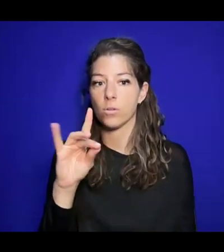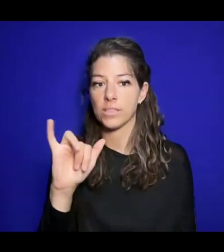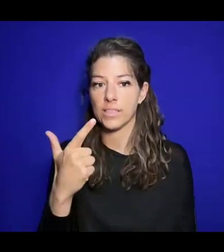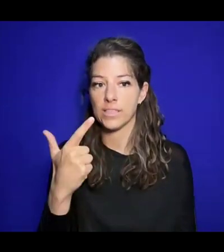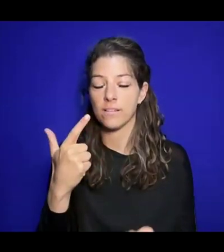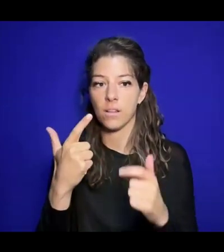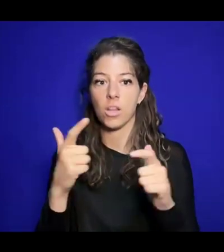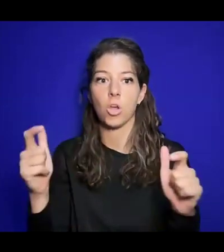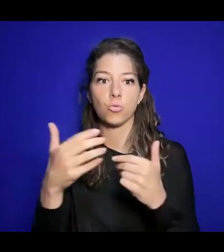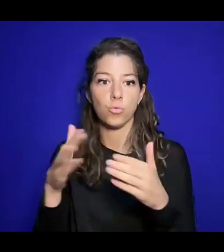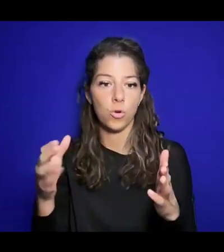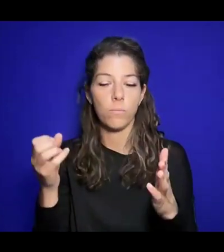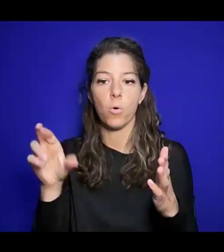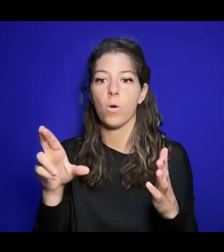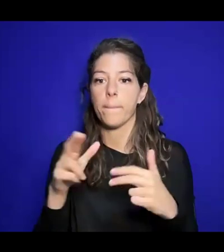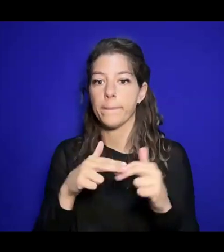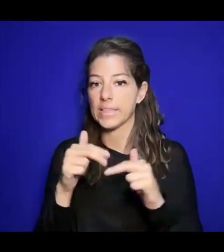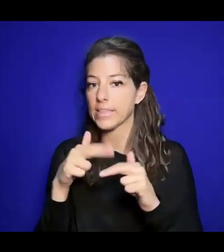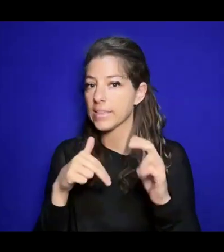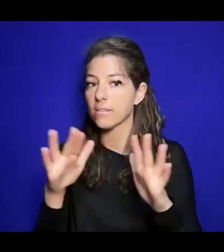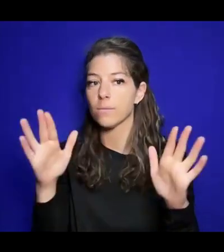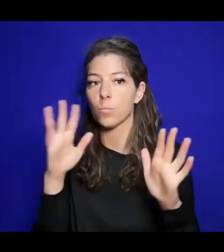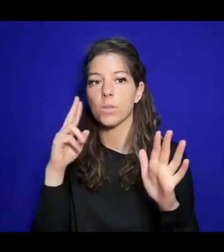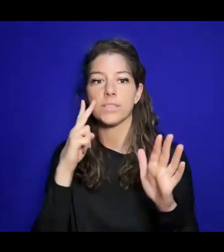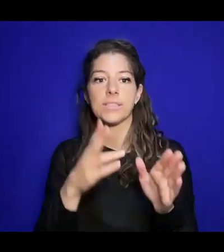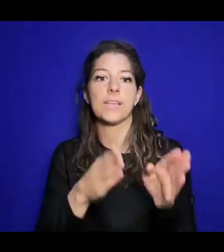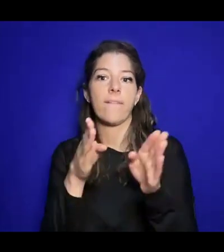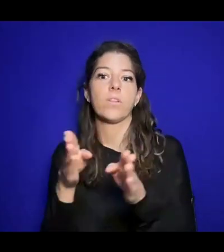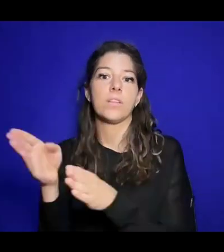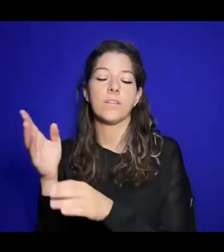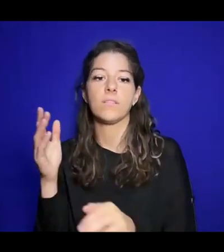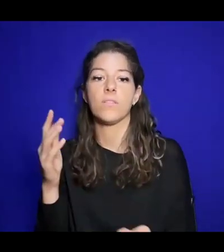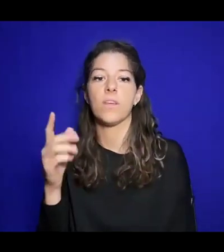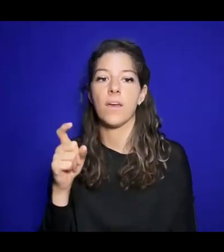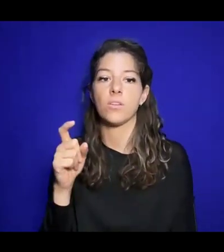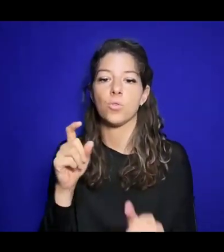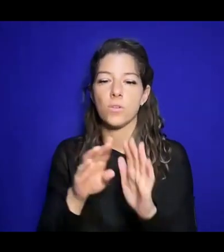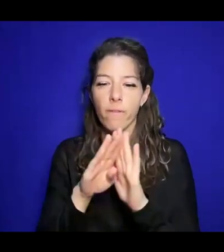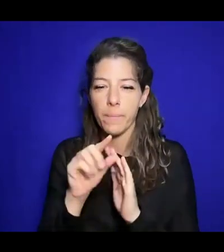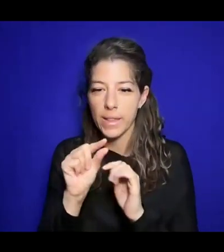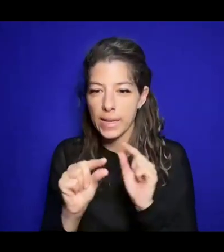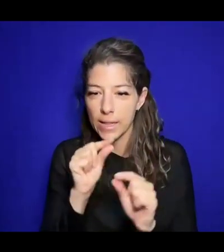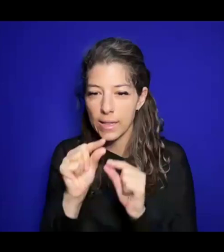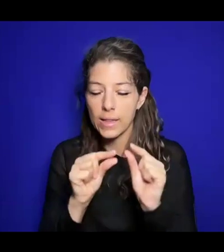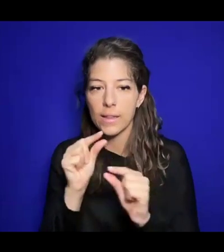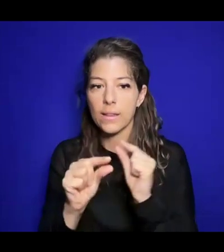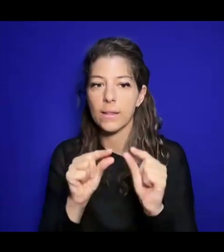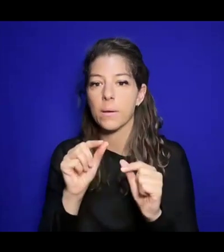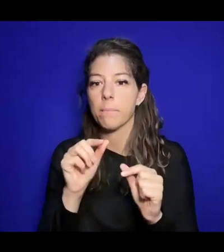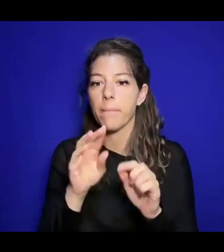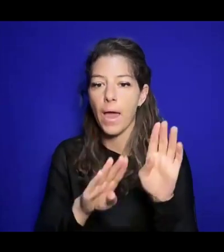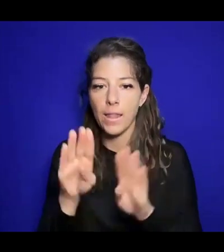large room or when they're going up in a building, you'll see scaffolding. So they had developed little tiny